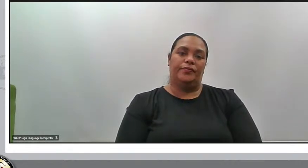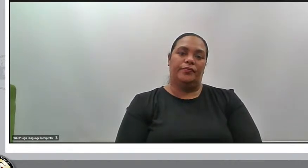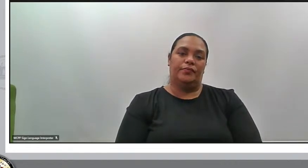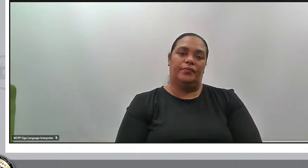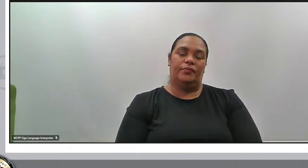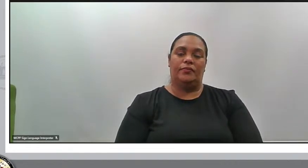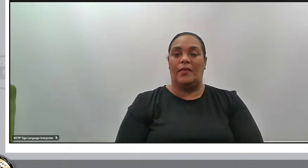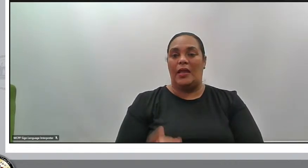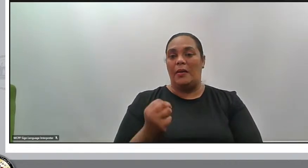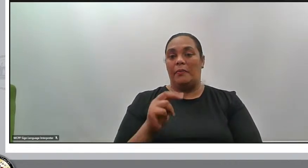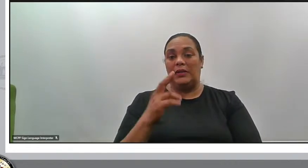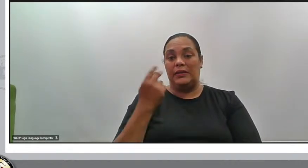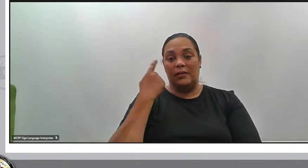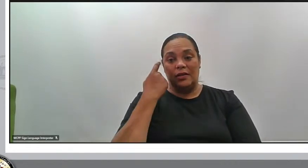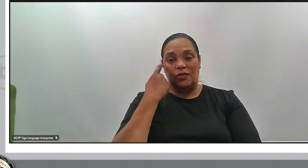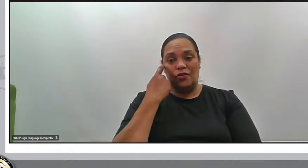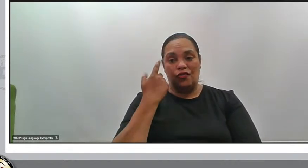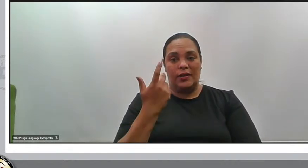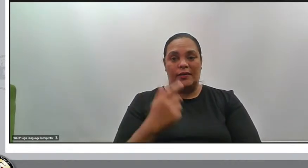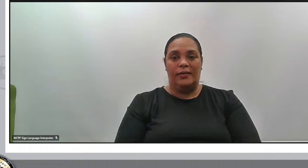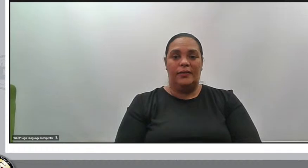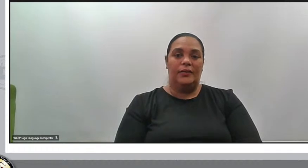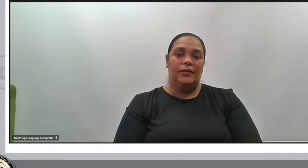Mr. Secretary.